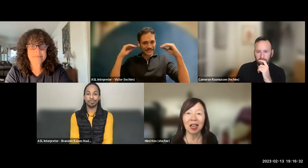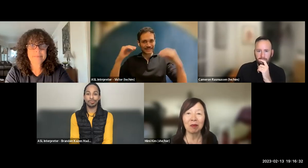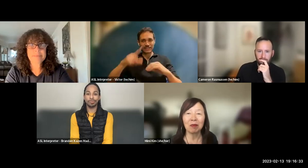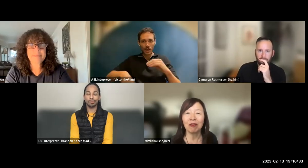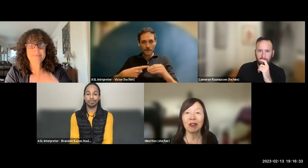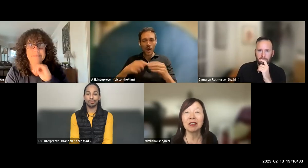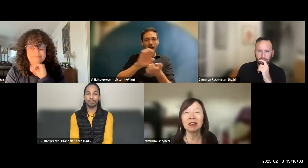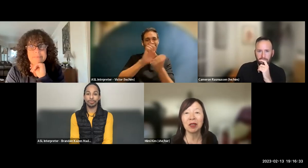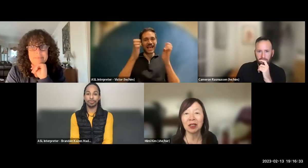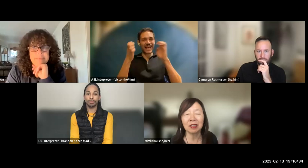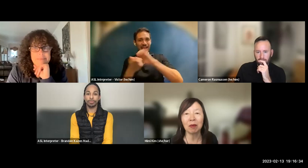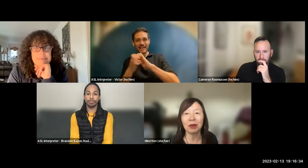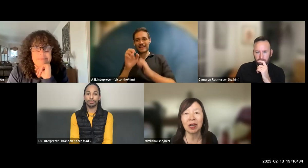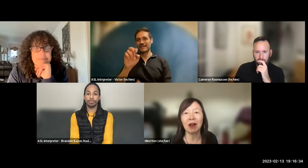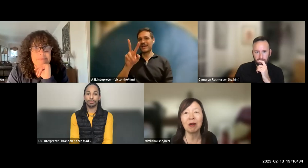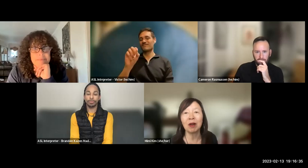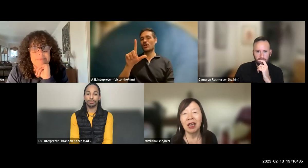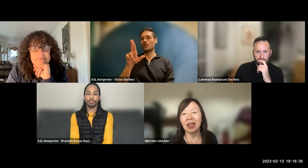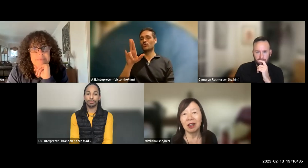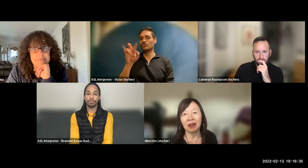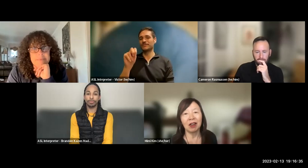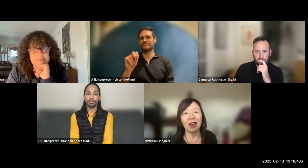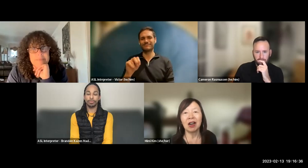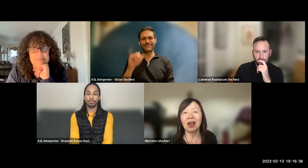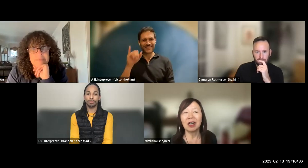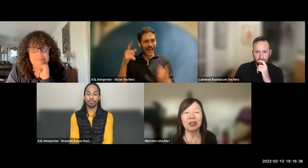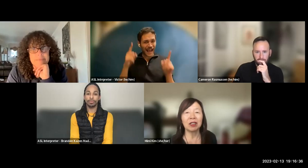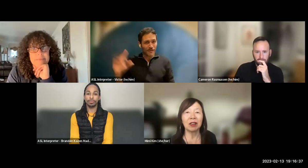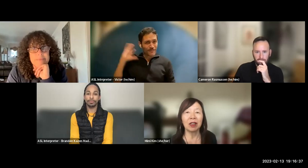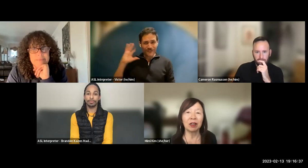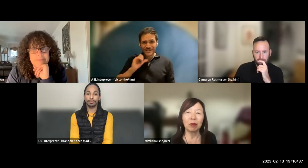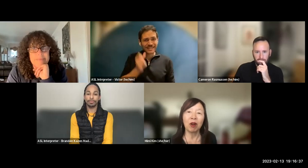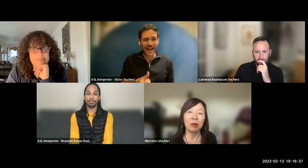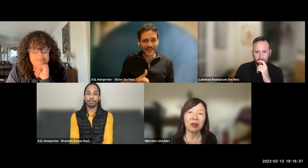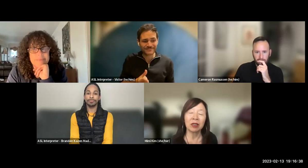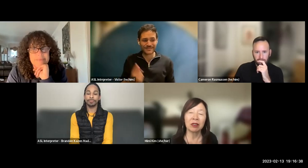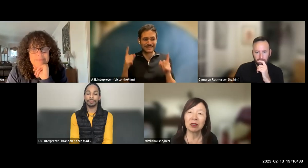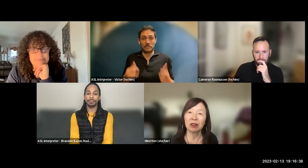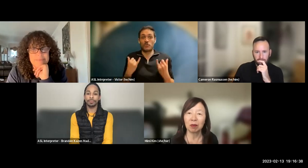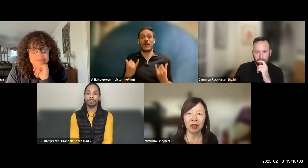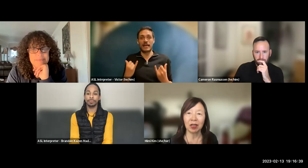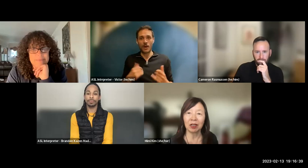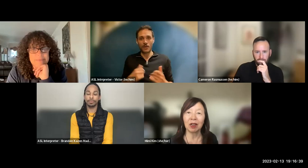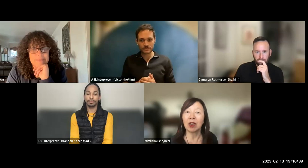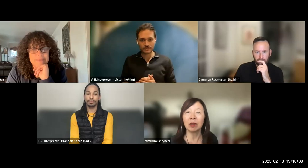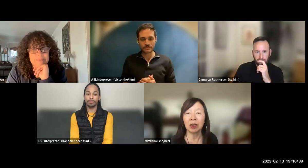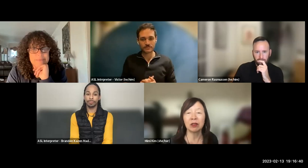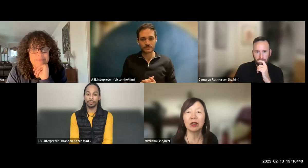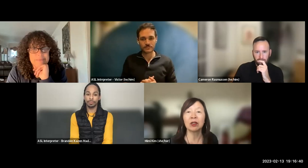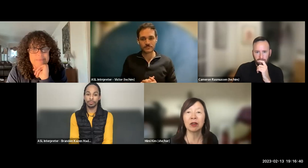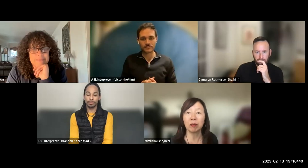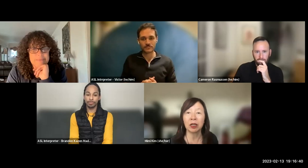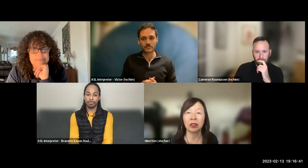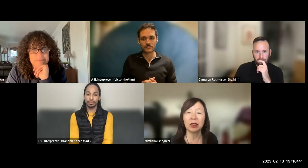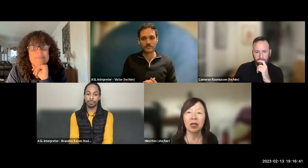that did not happen before. It is something that's happening now. And I have to say that the promise I see is something that I